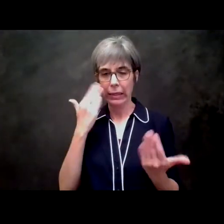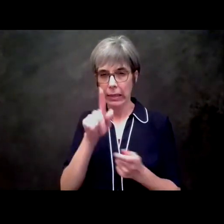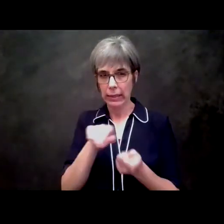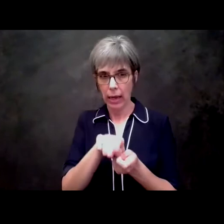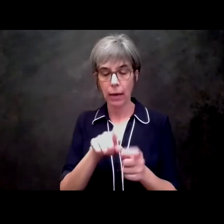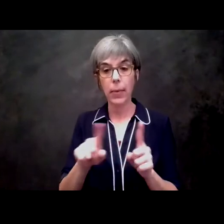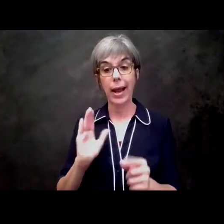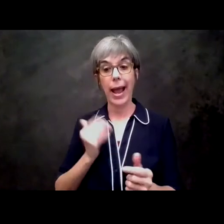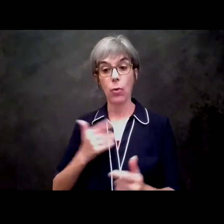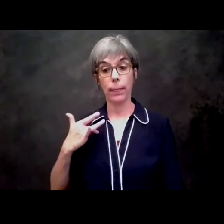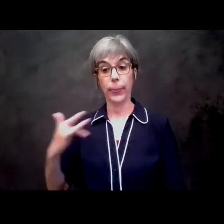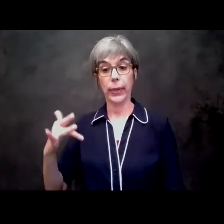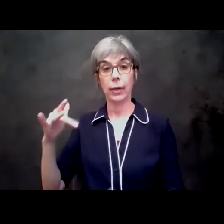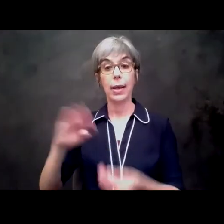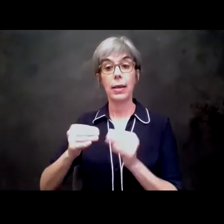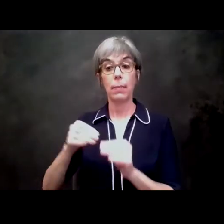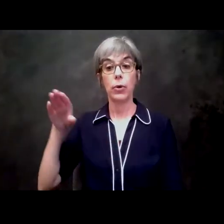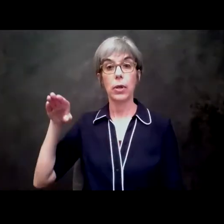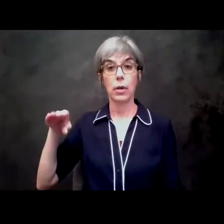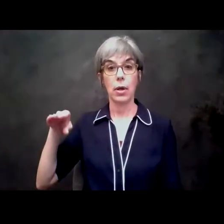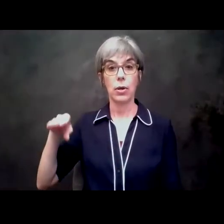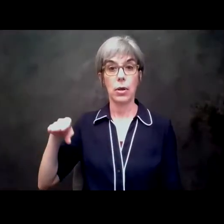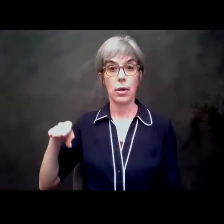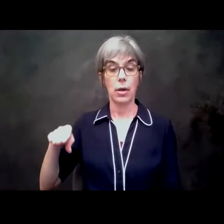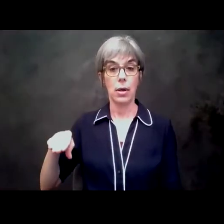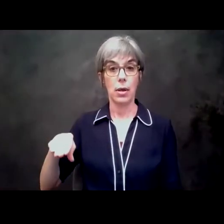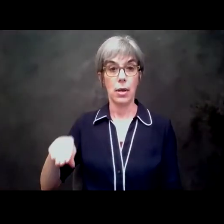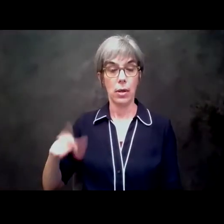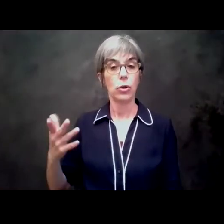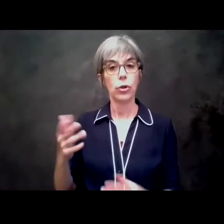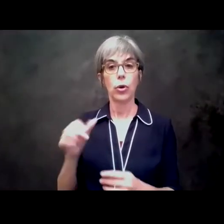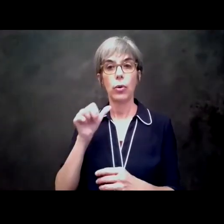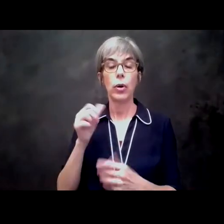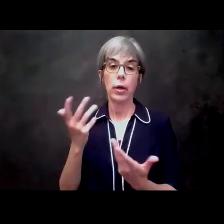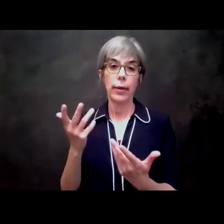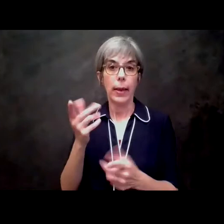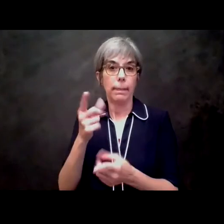trending downward for months. And so we've been heading consistently in the right